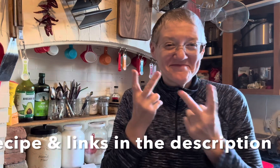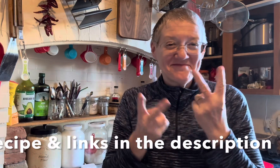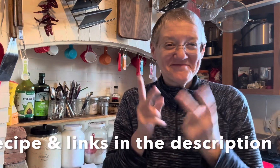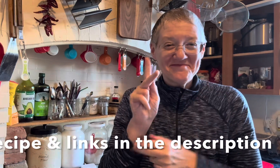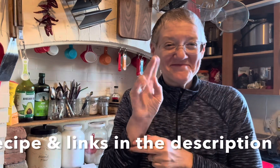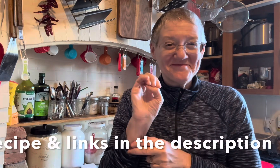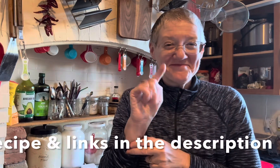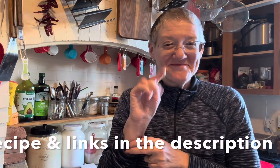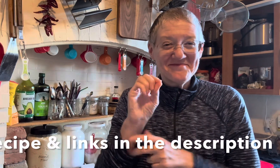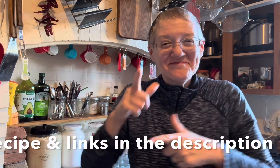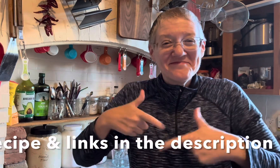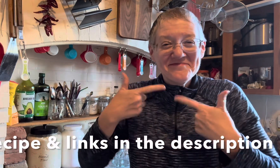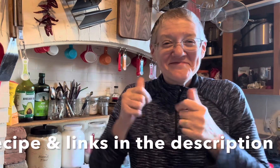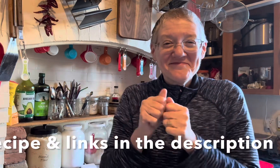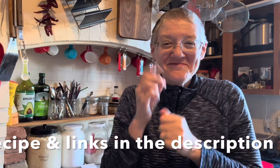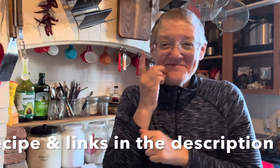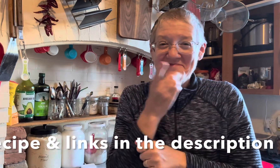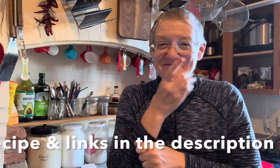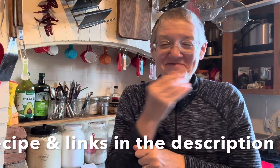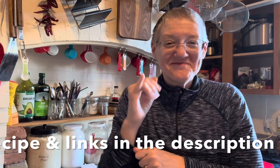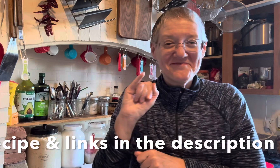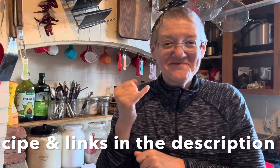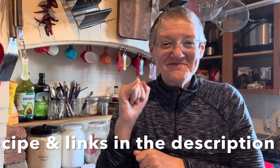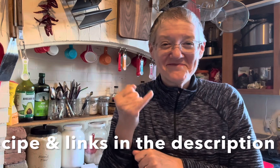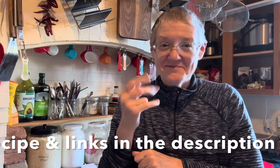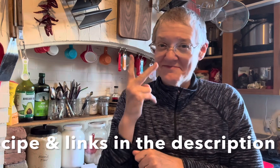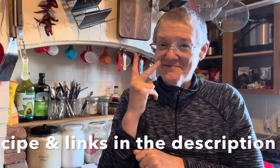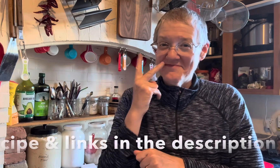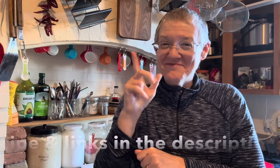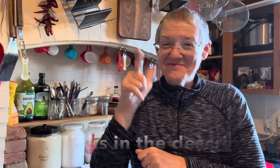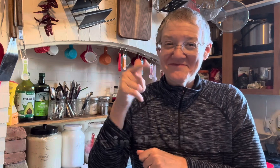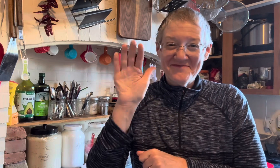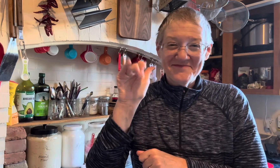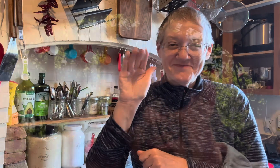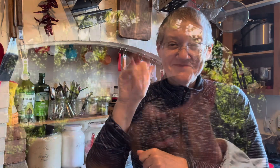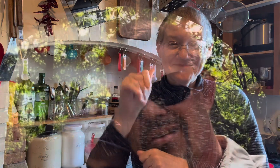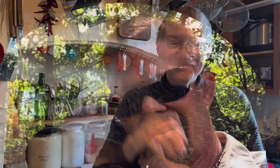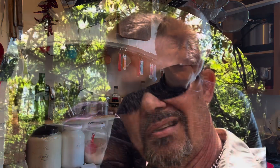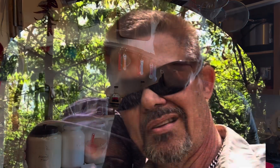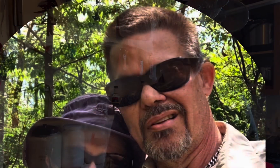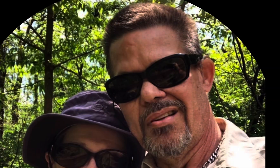for visiting Keto Living with Dale and Judith. See you later. Bye-bye.